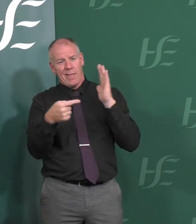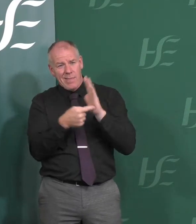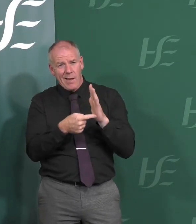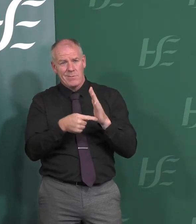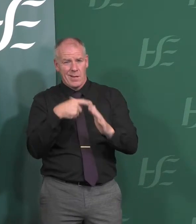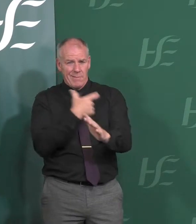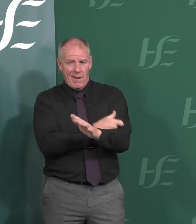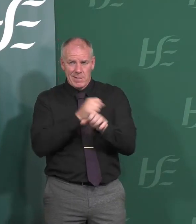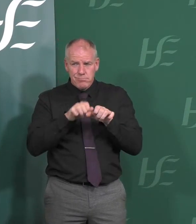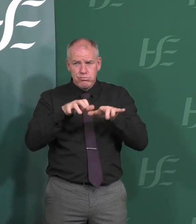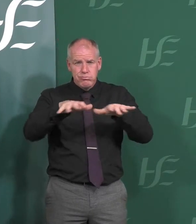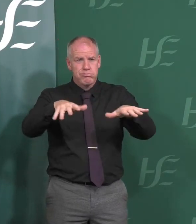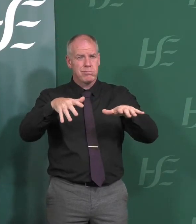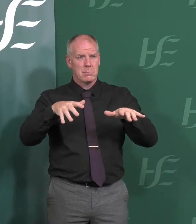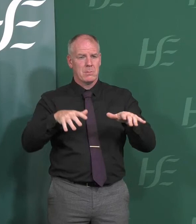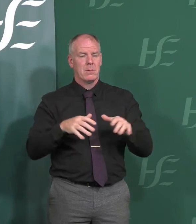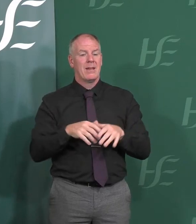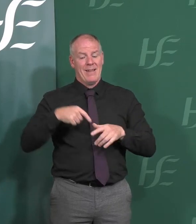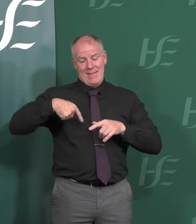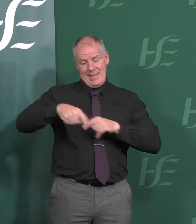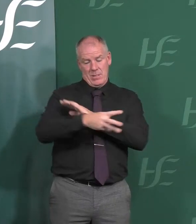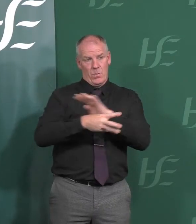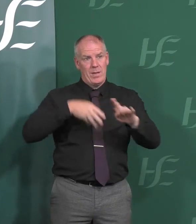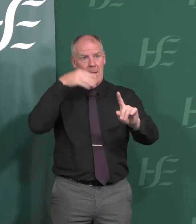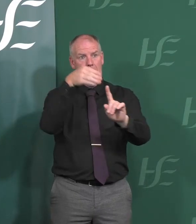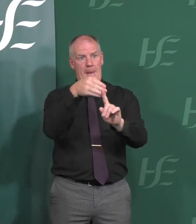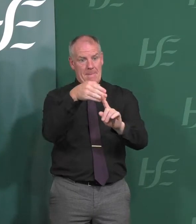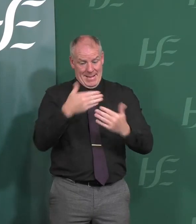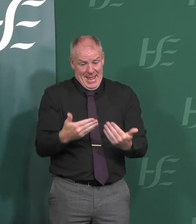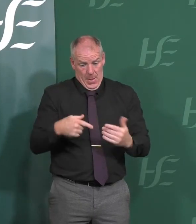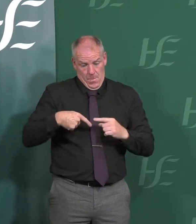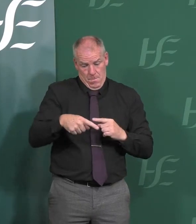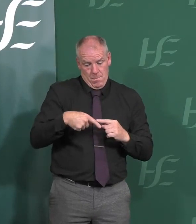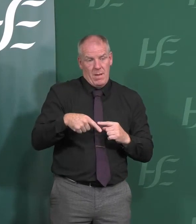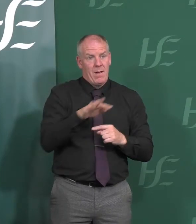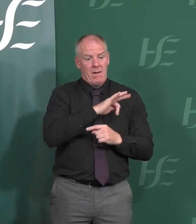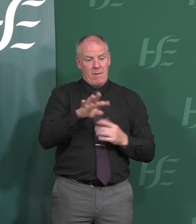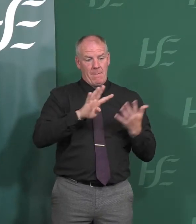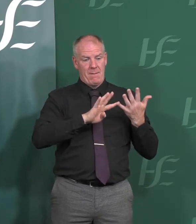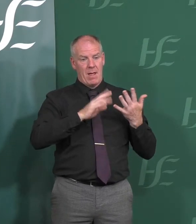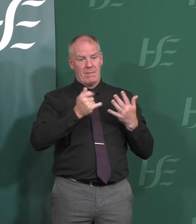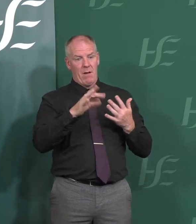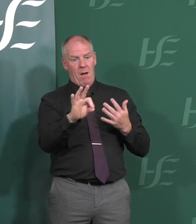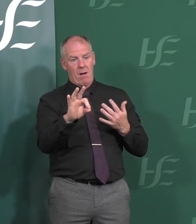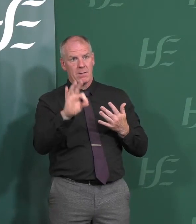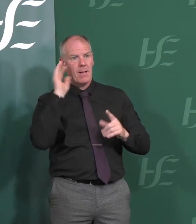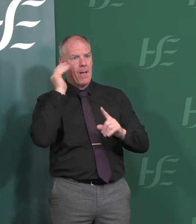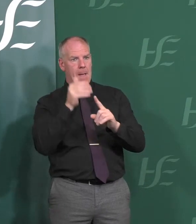vaccines administered. This week, the week we're in right now, commencing the 9th of August, the plan